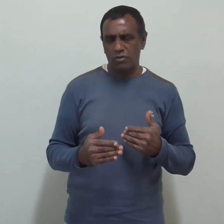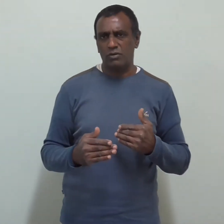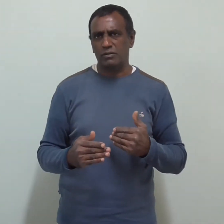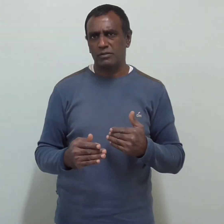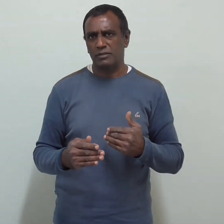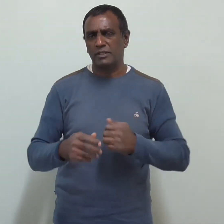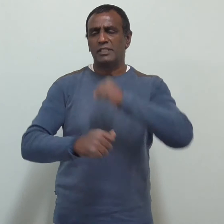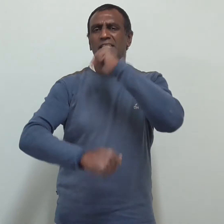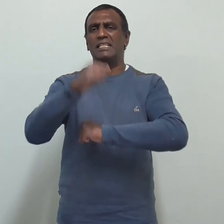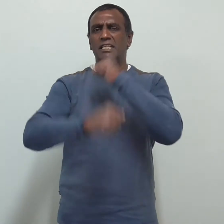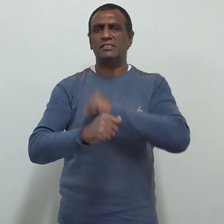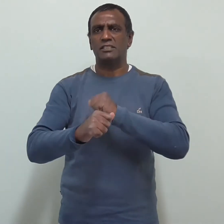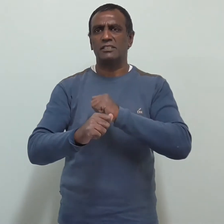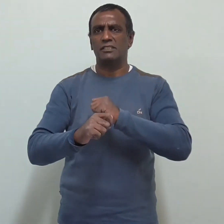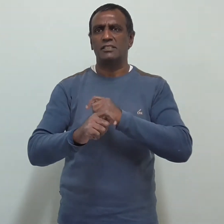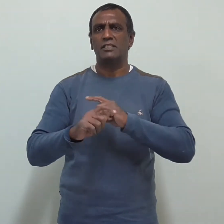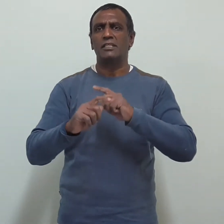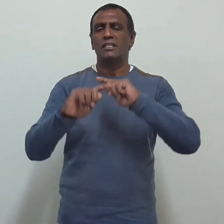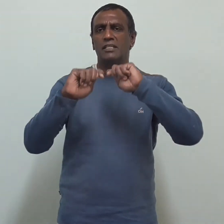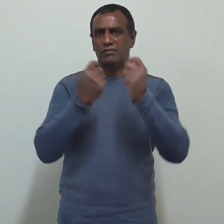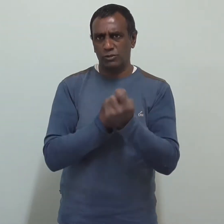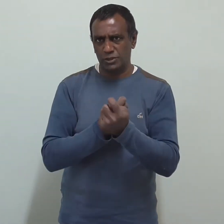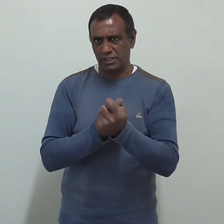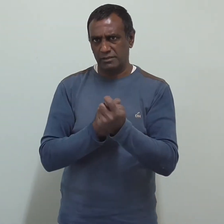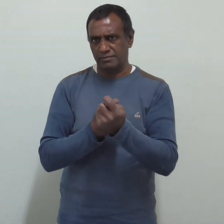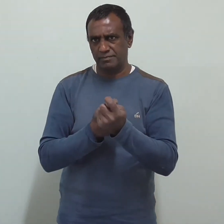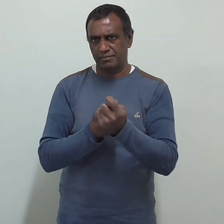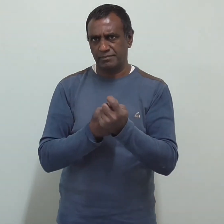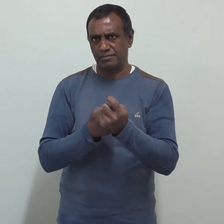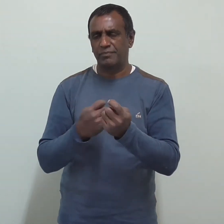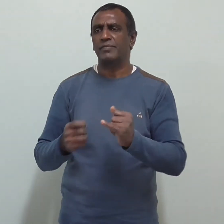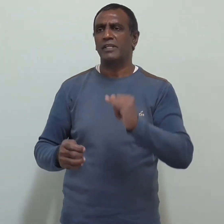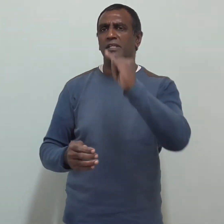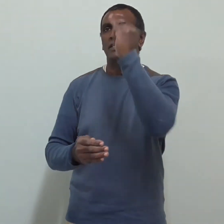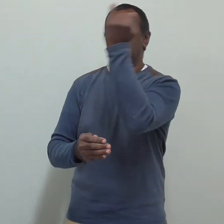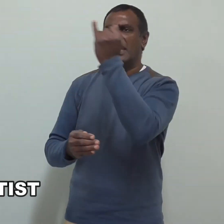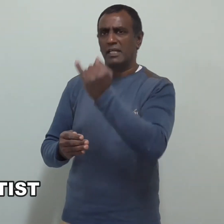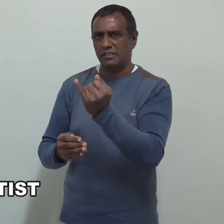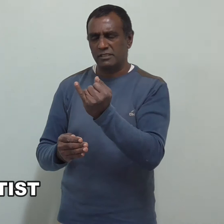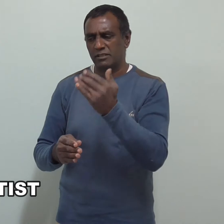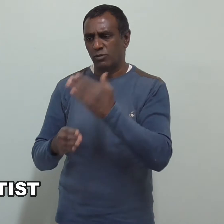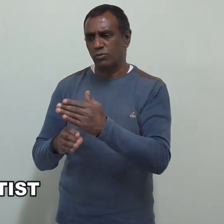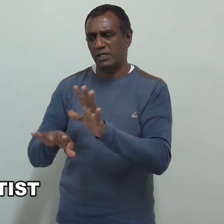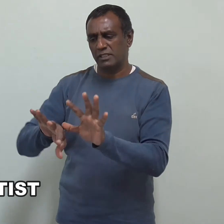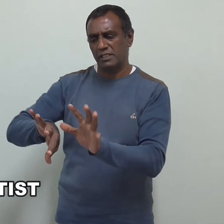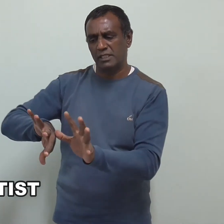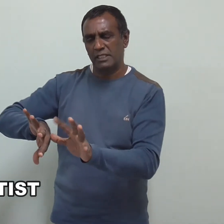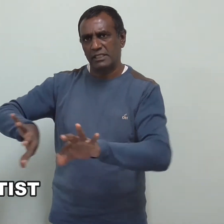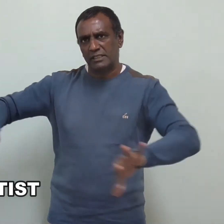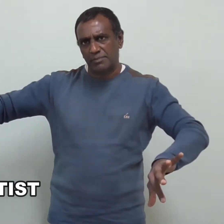Before the Industrial Revolution, the artists worked